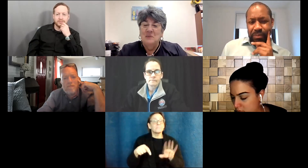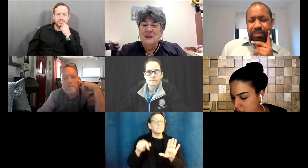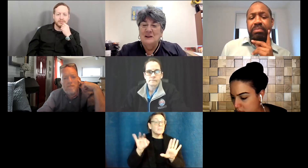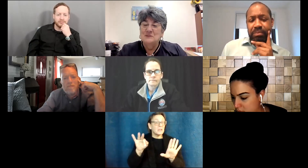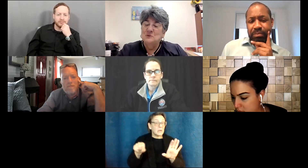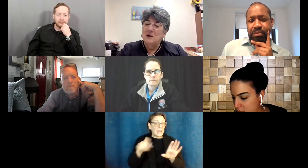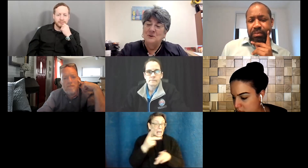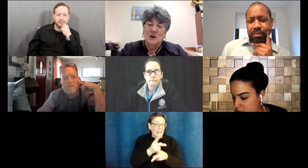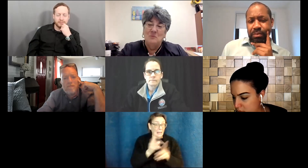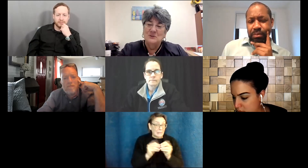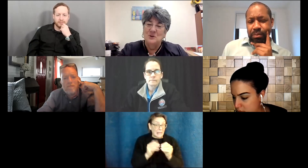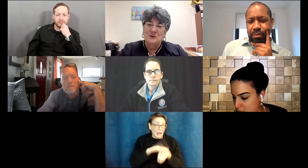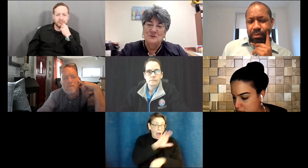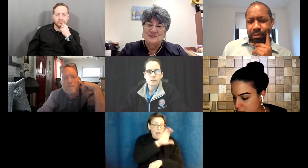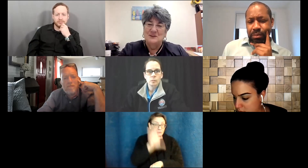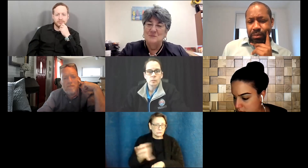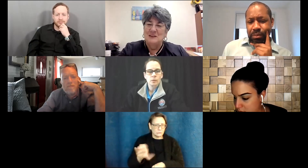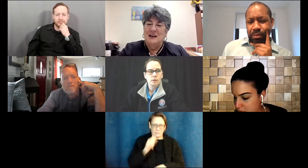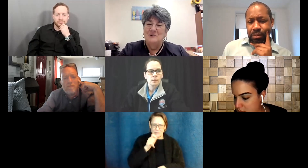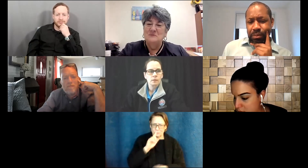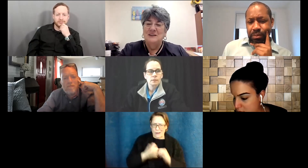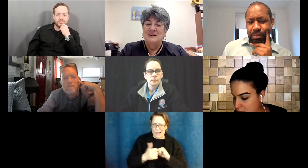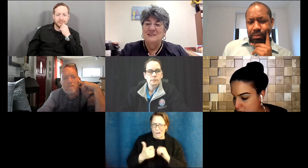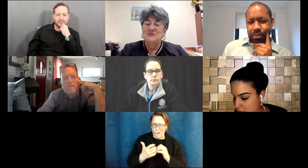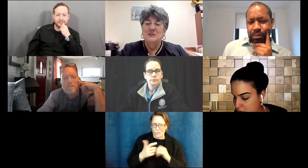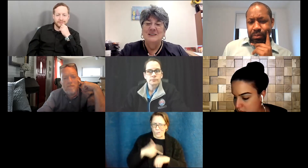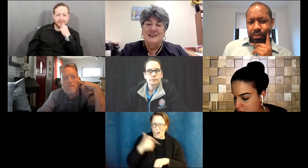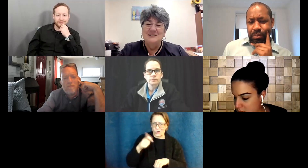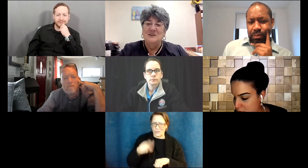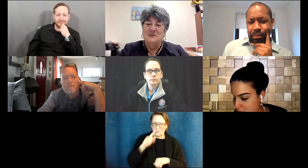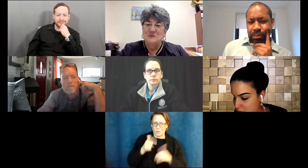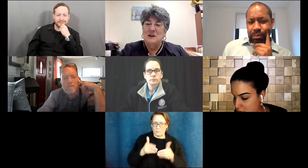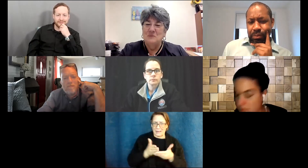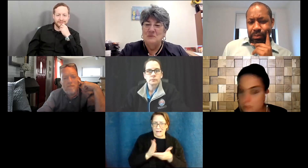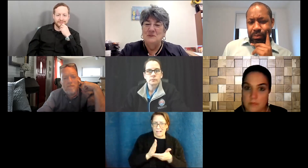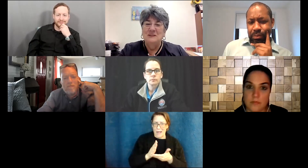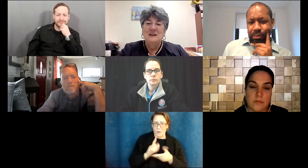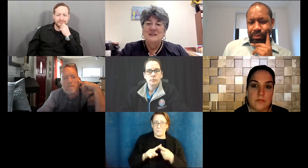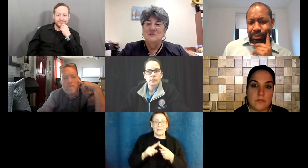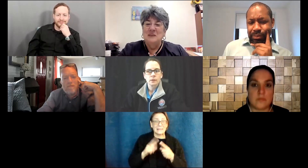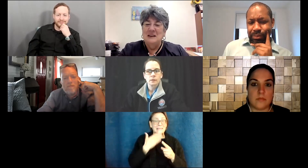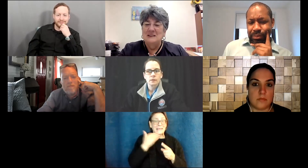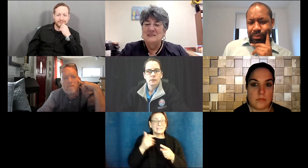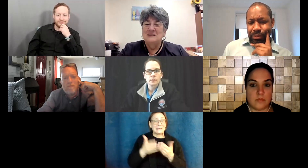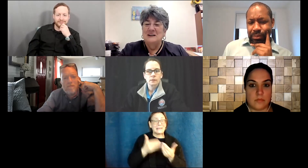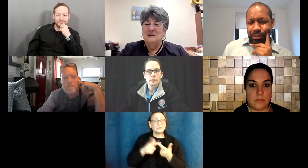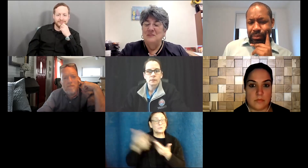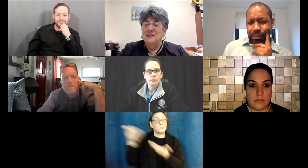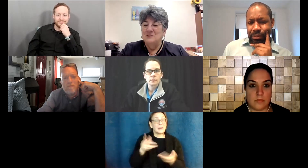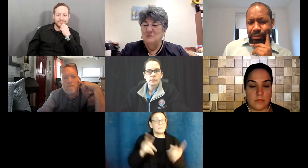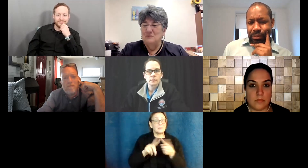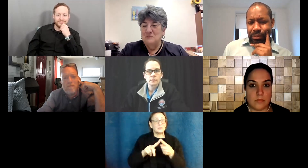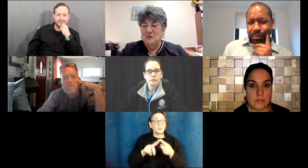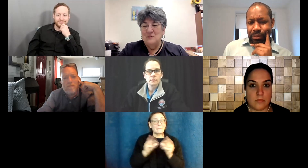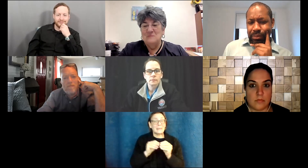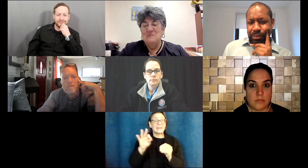keep meeting on Zoom, I don't know how much longer this is going to be allowed, but it is certainly easier to bring people to meetings if they can